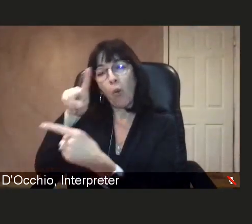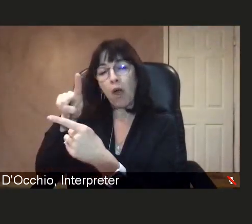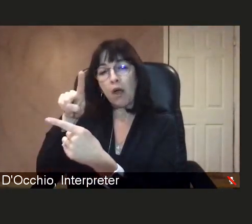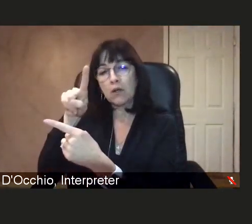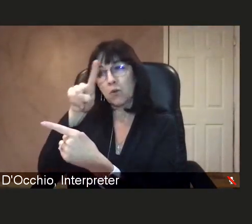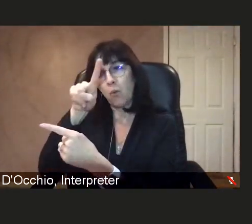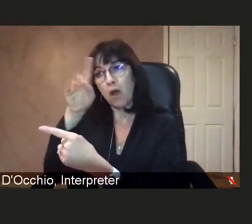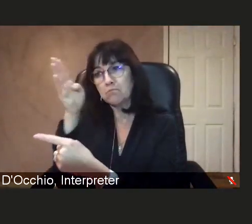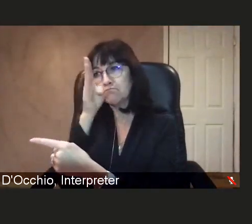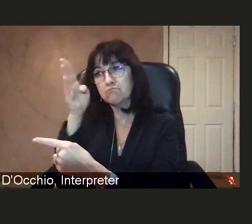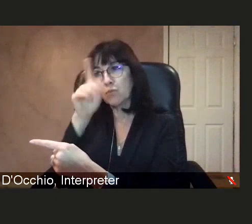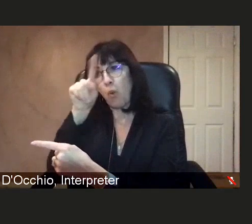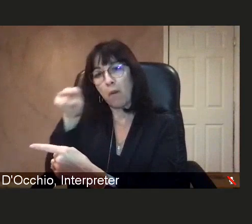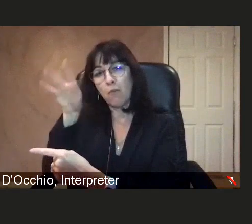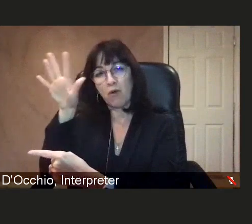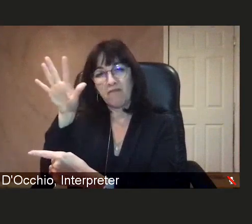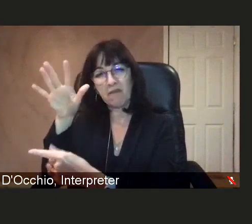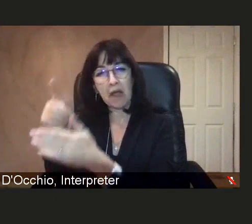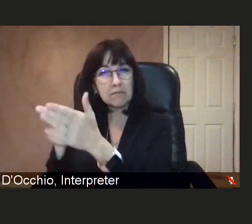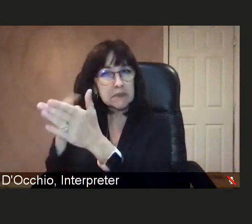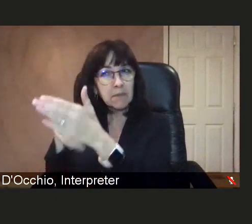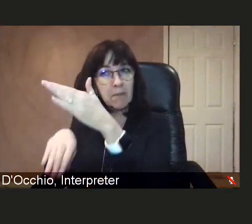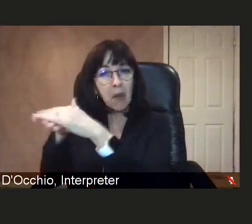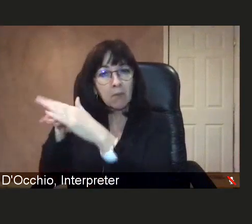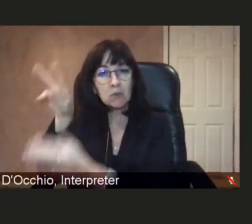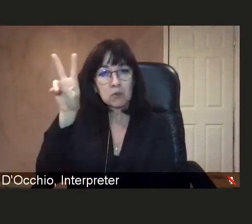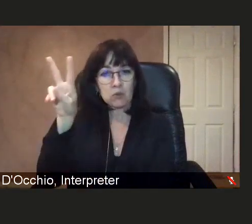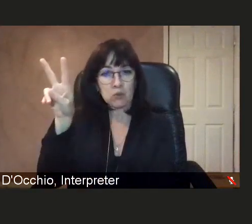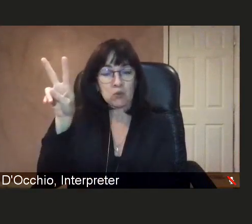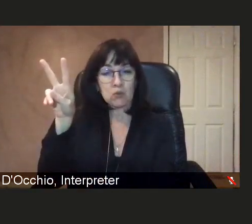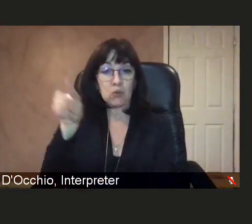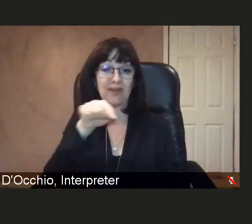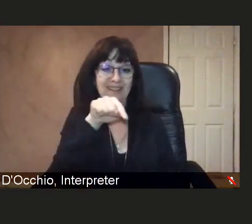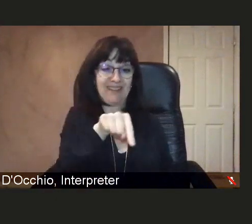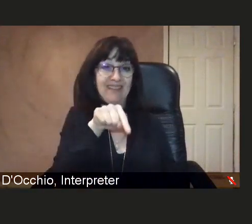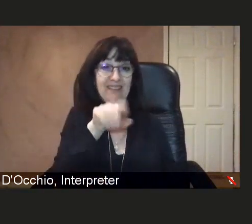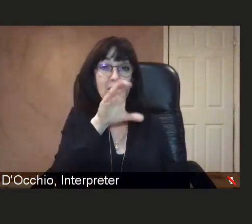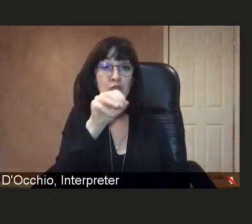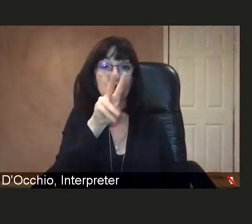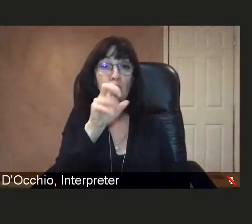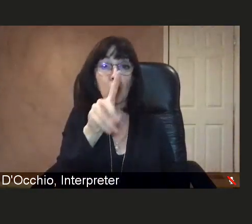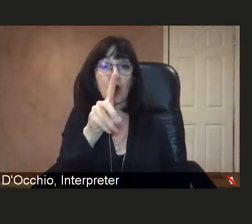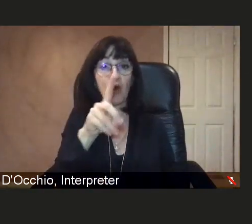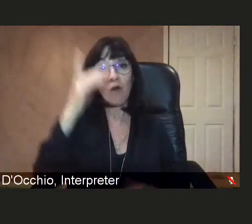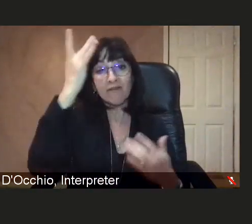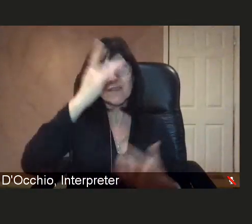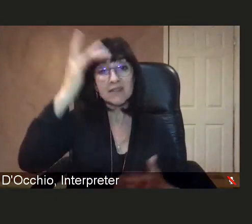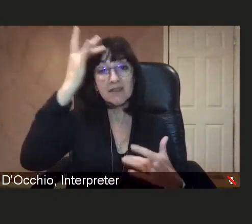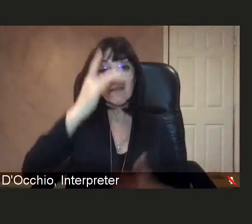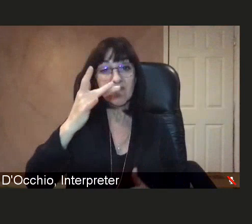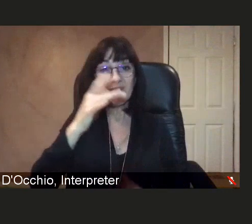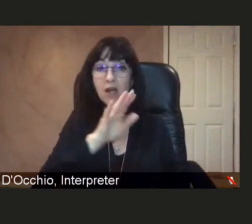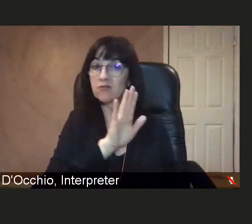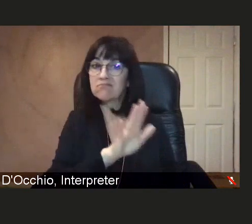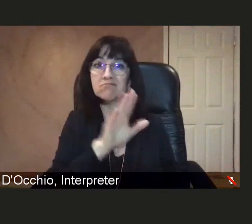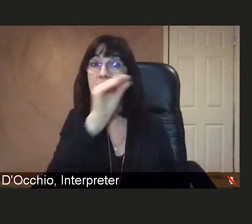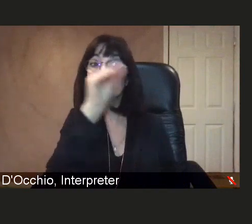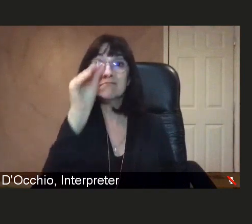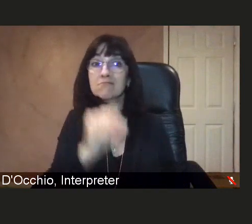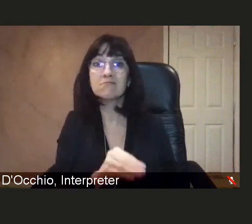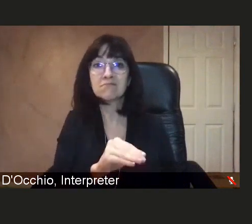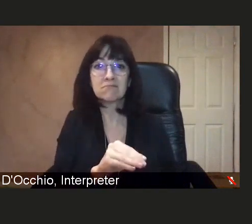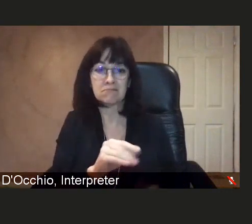1.5, sometimes up to 2, where this COVID-19 virus is as high as 3 in some recent